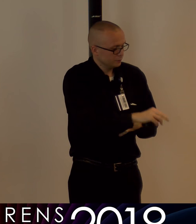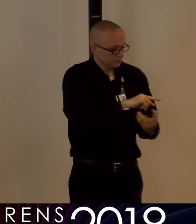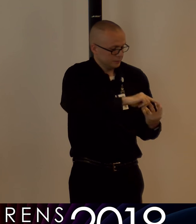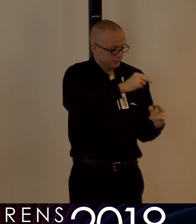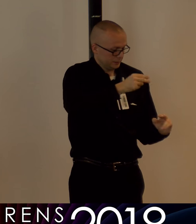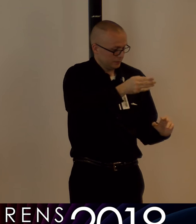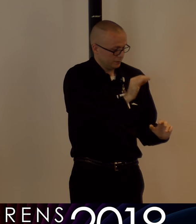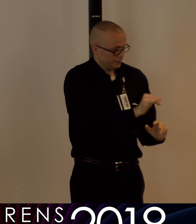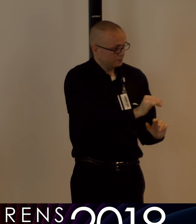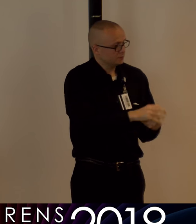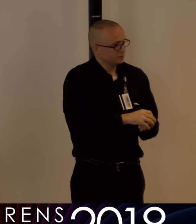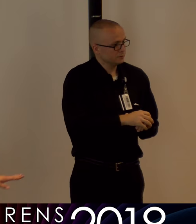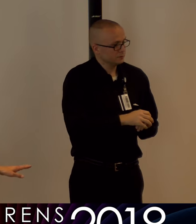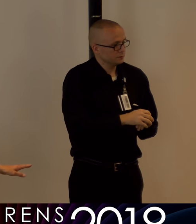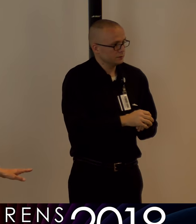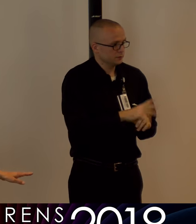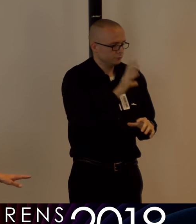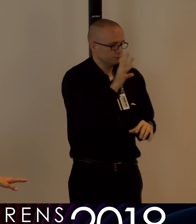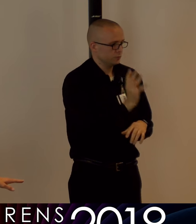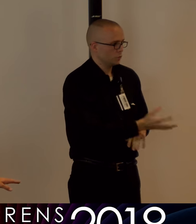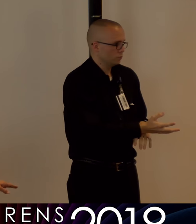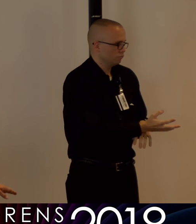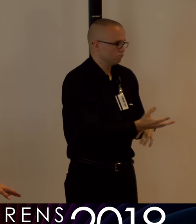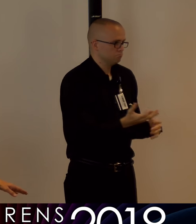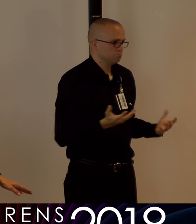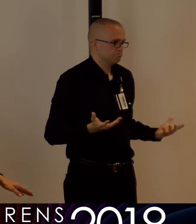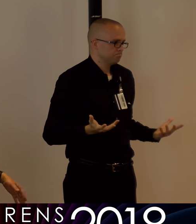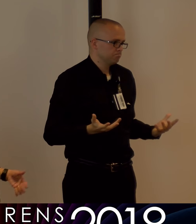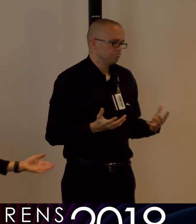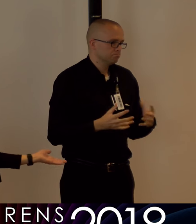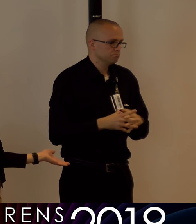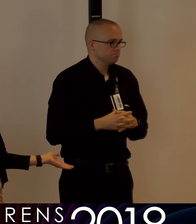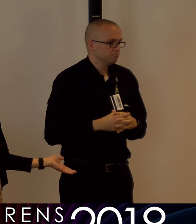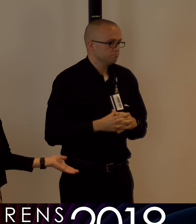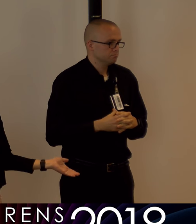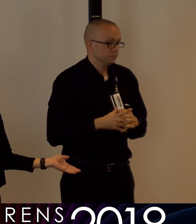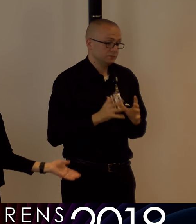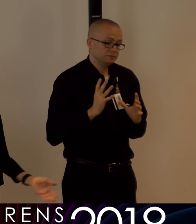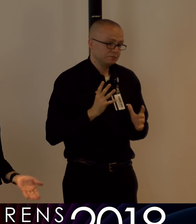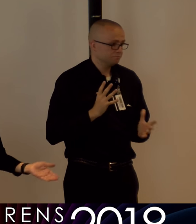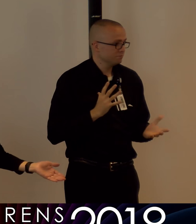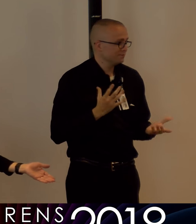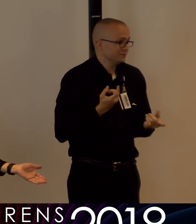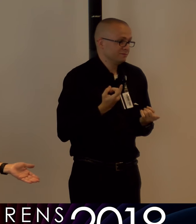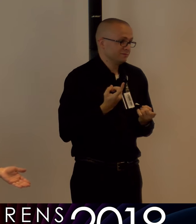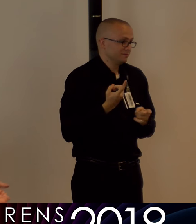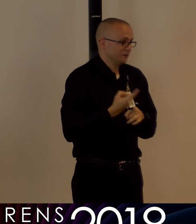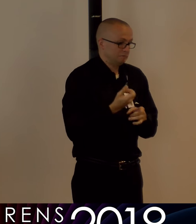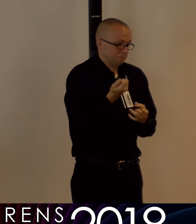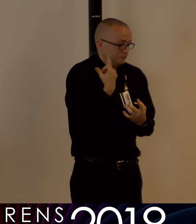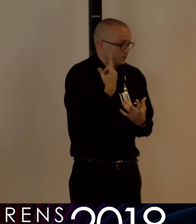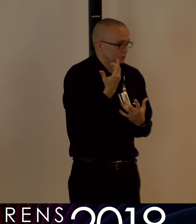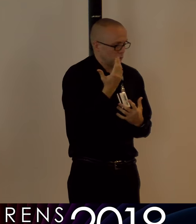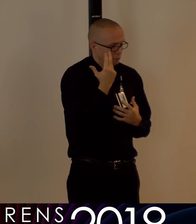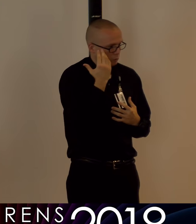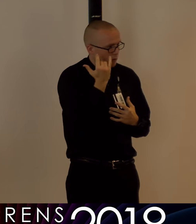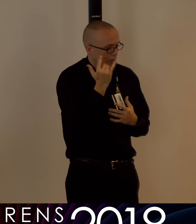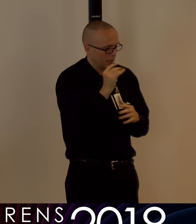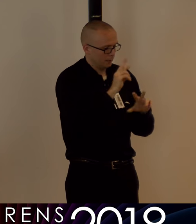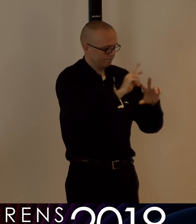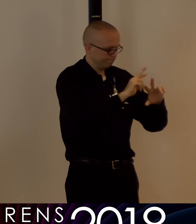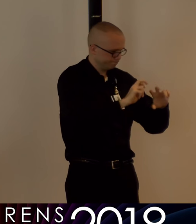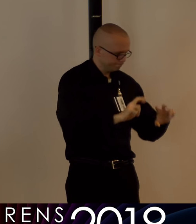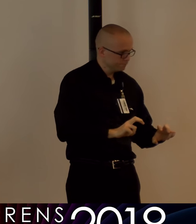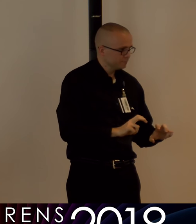DNA, is ignored. And that's okay, right? We don't understand it, so why would we sequence it